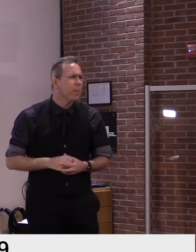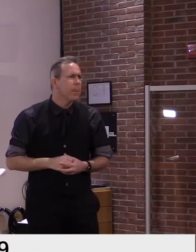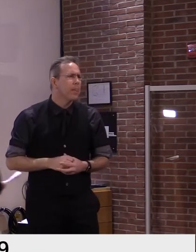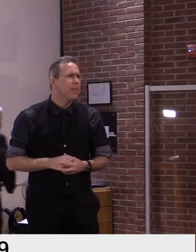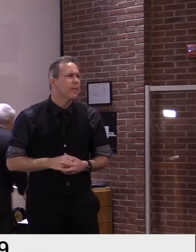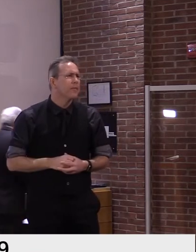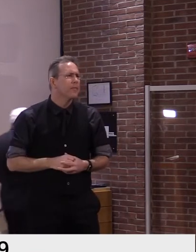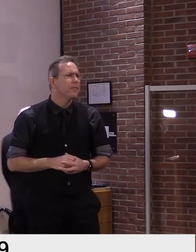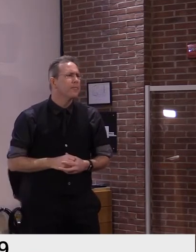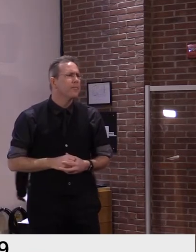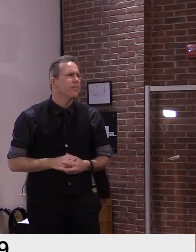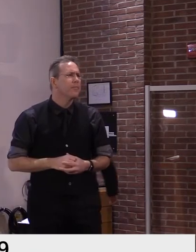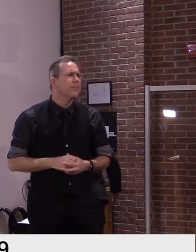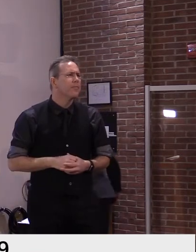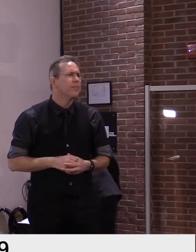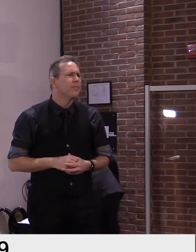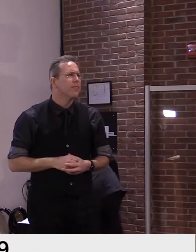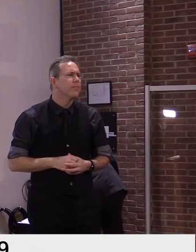COVID relief package?